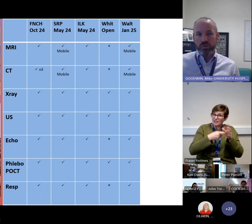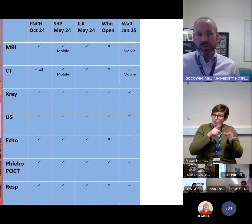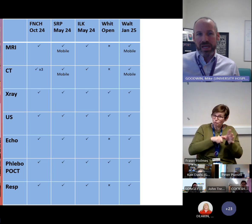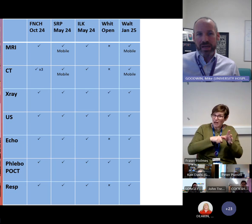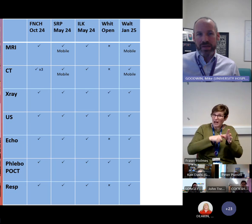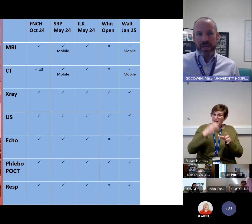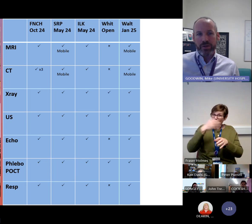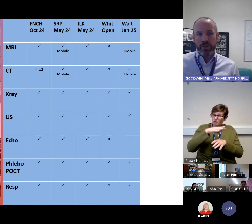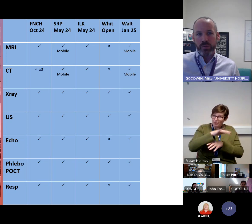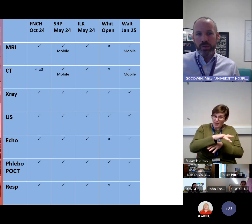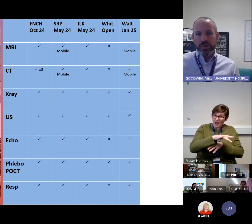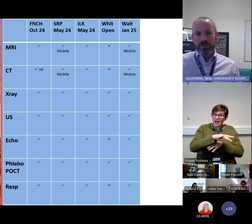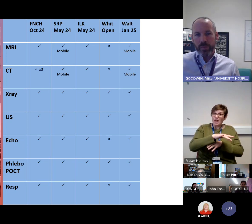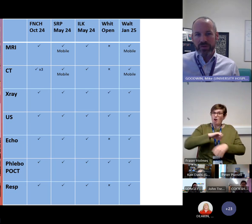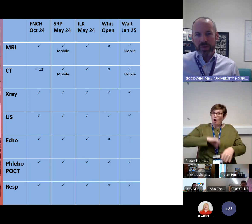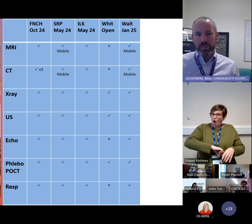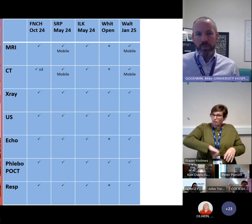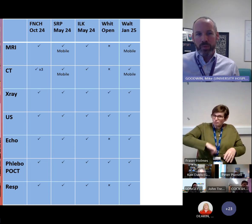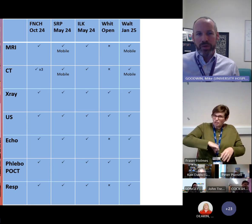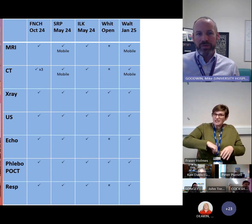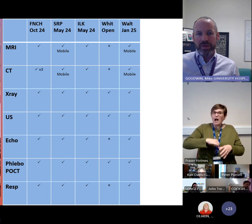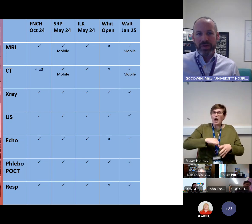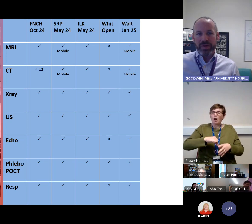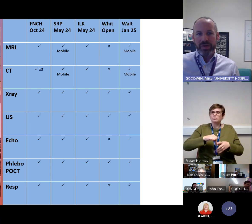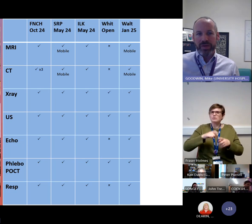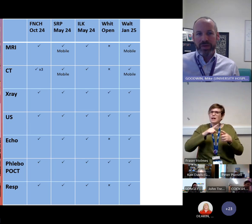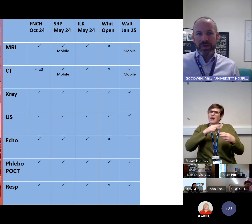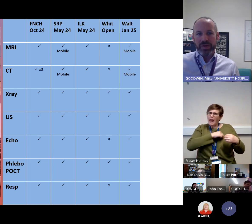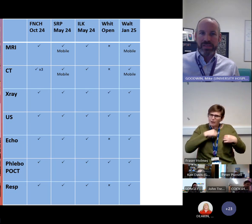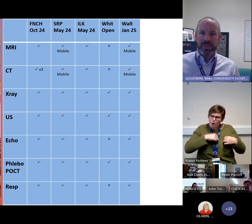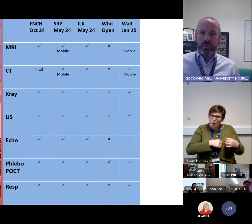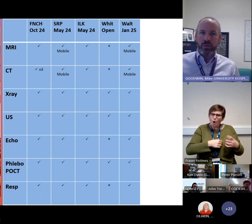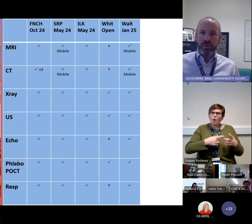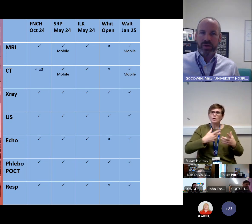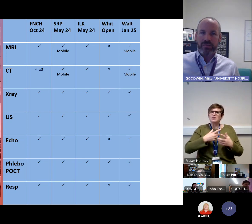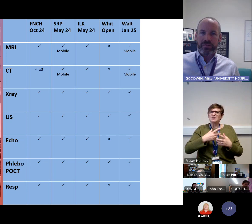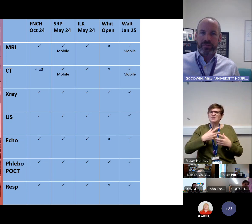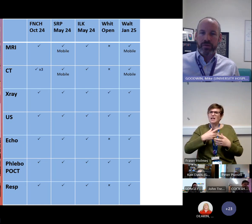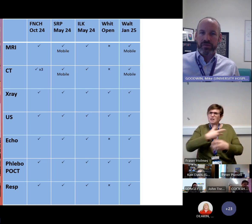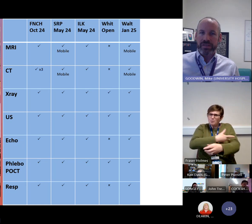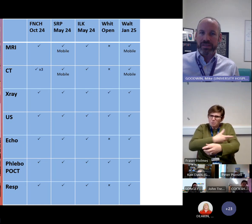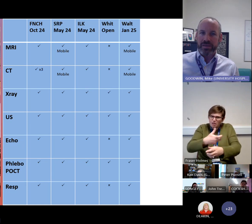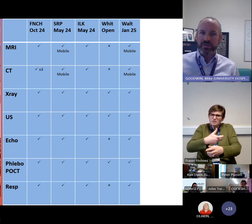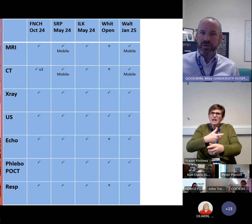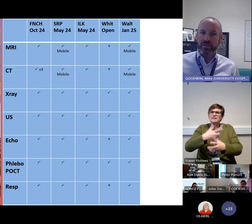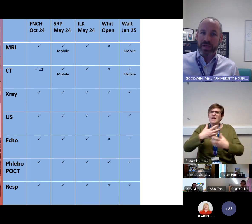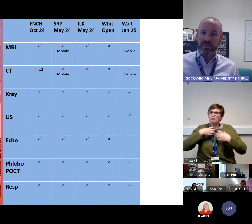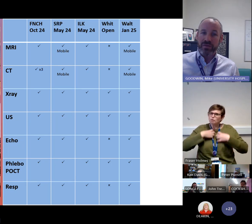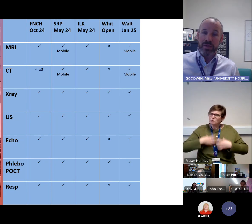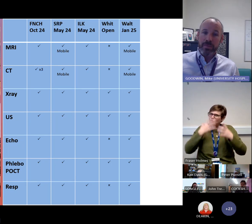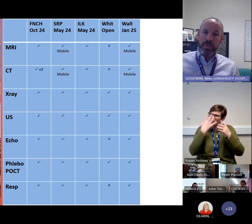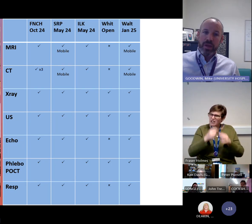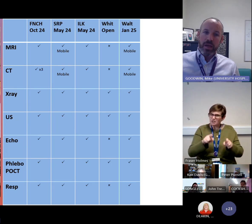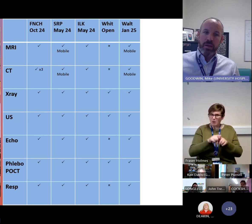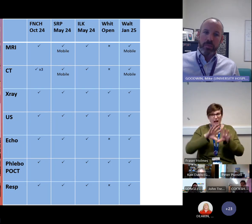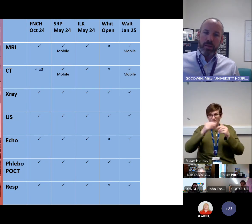there, ultrasound, echo, phlebotomy and point of care and respiratory testing, all at that Florence Nightingale site. So